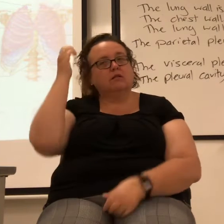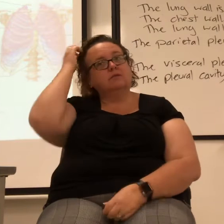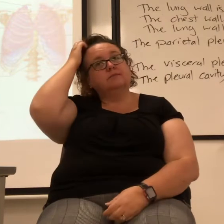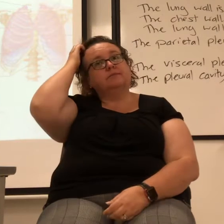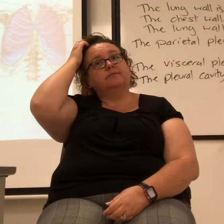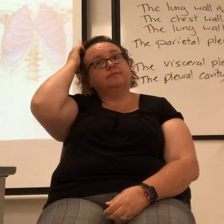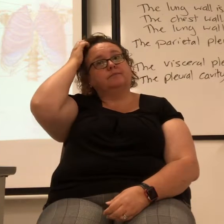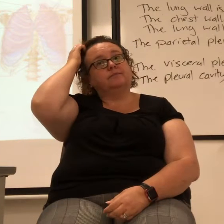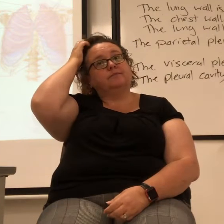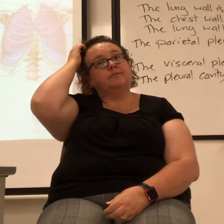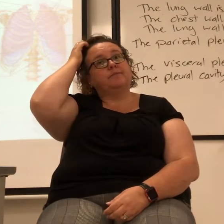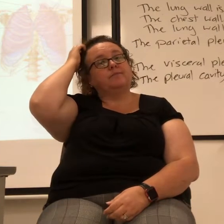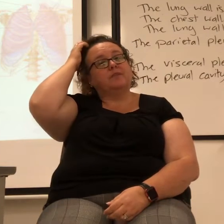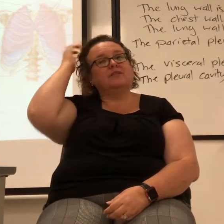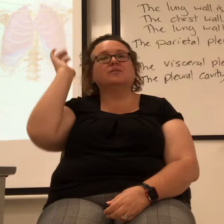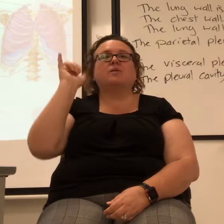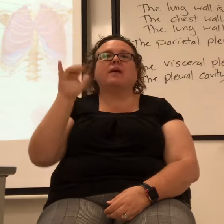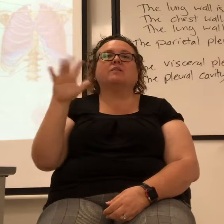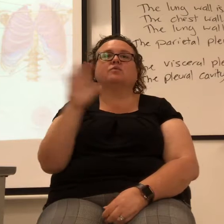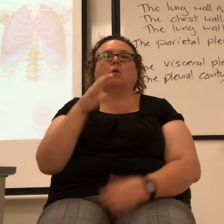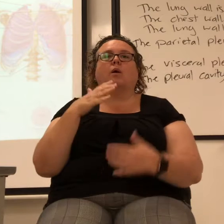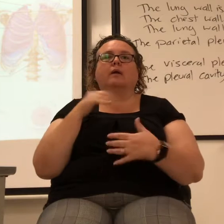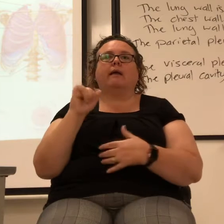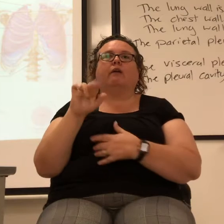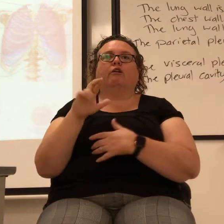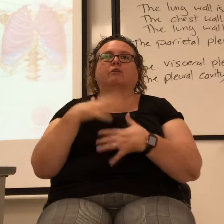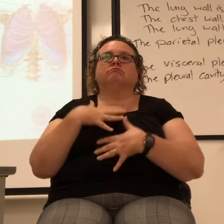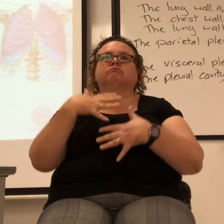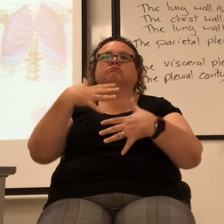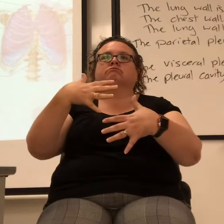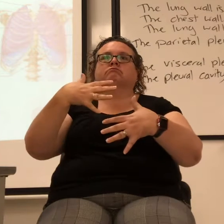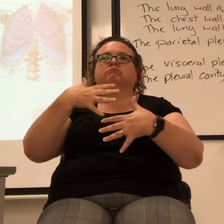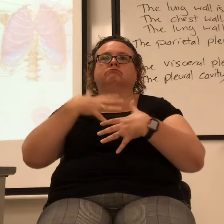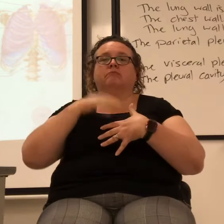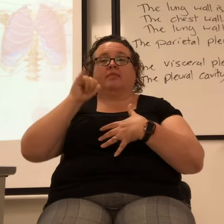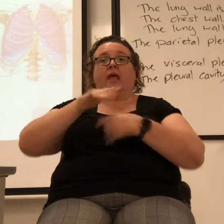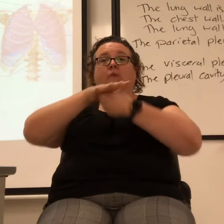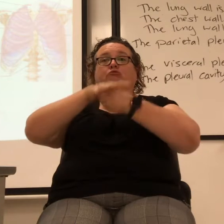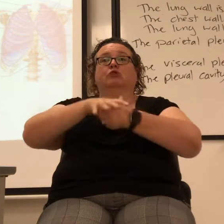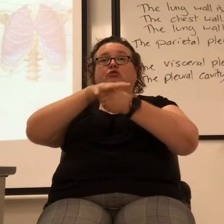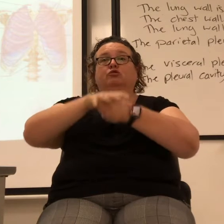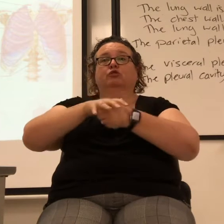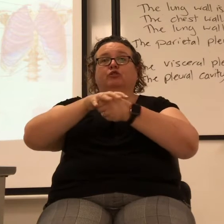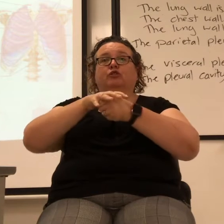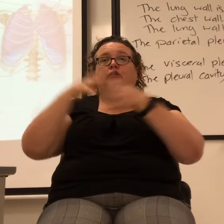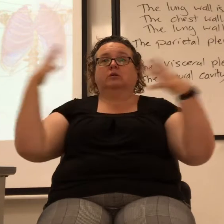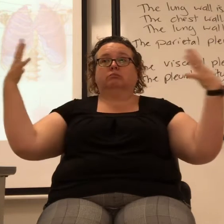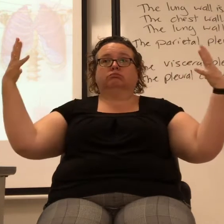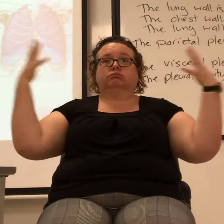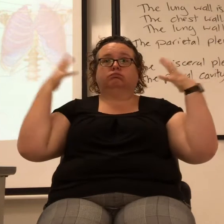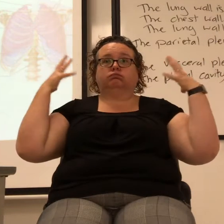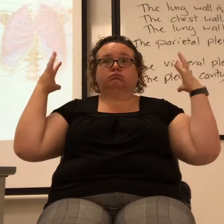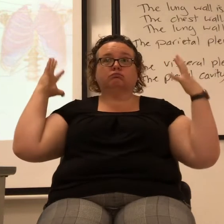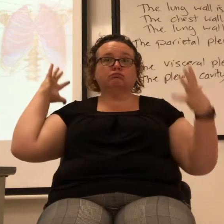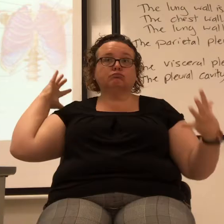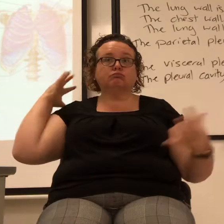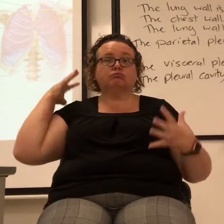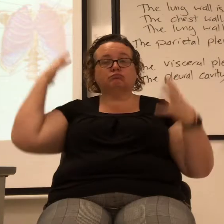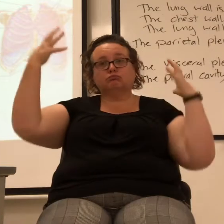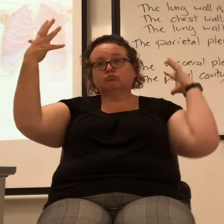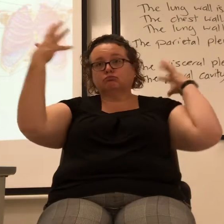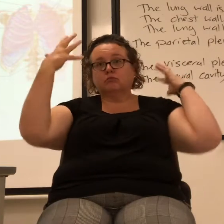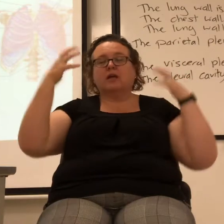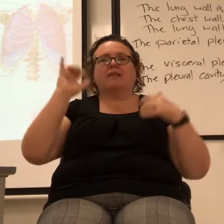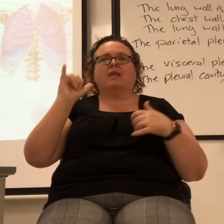So that's the air we breathe. Okay. That pressure is the